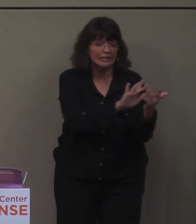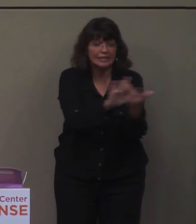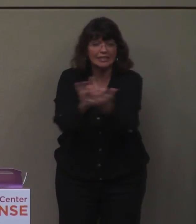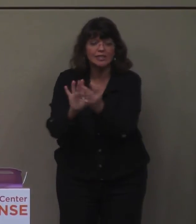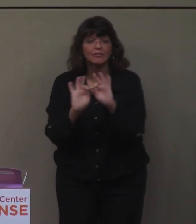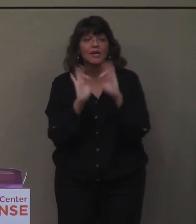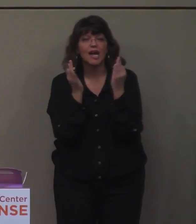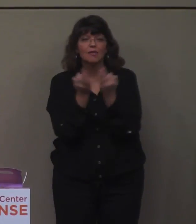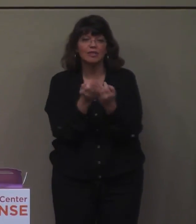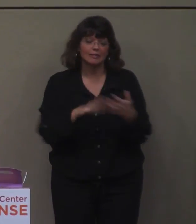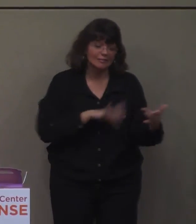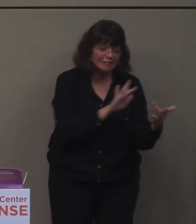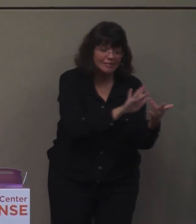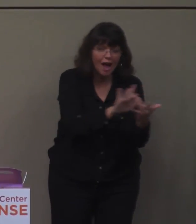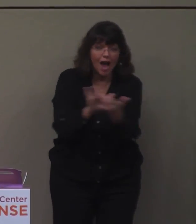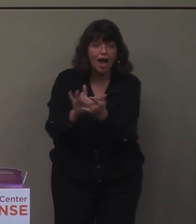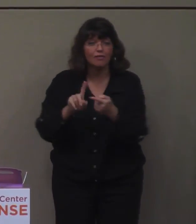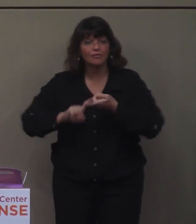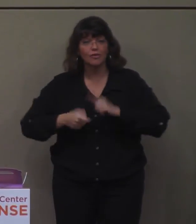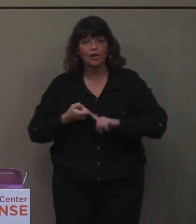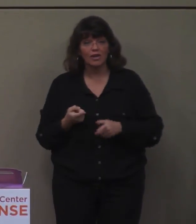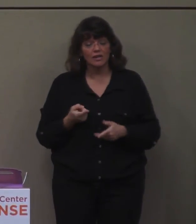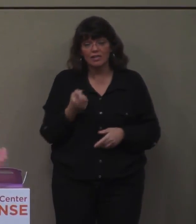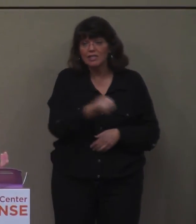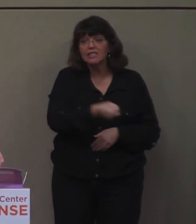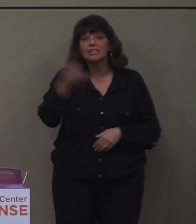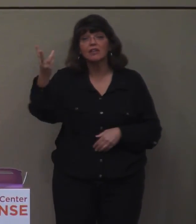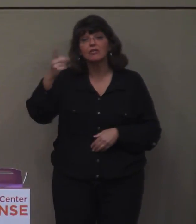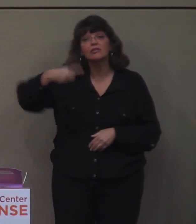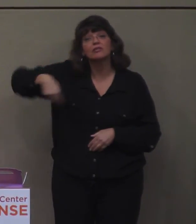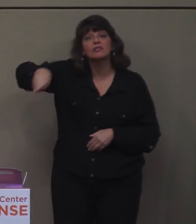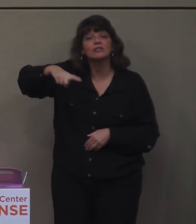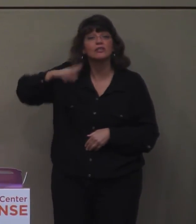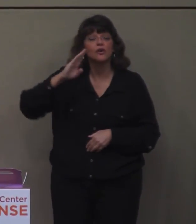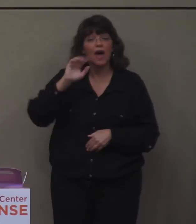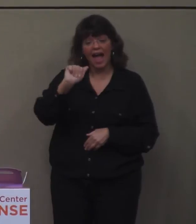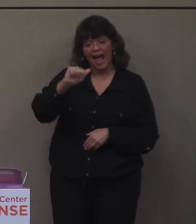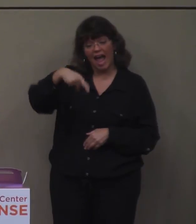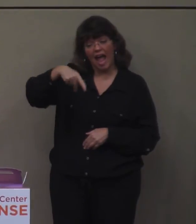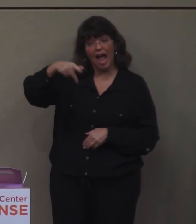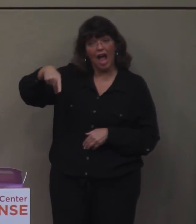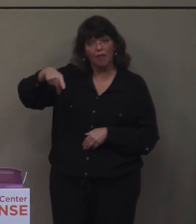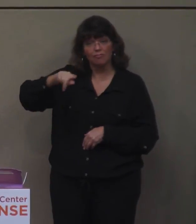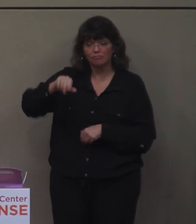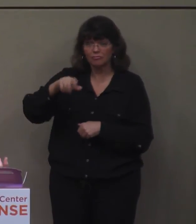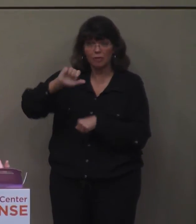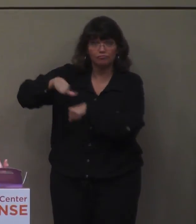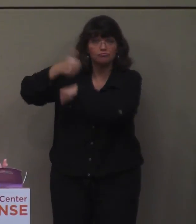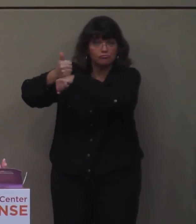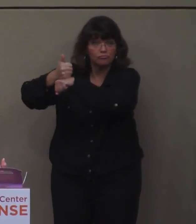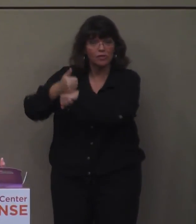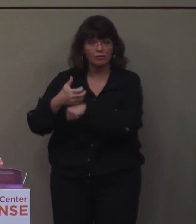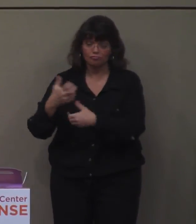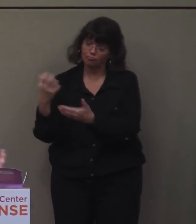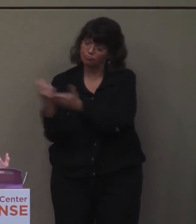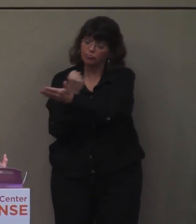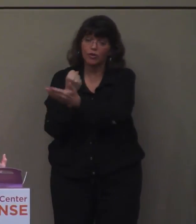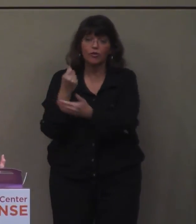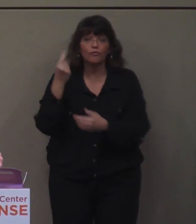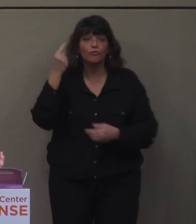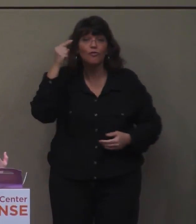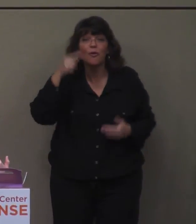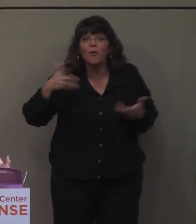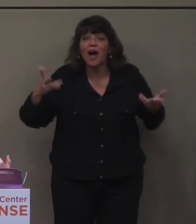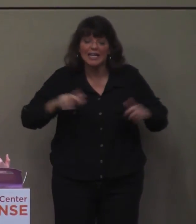are using apps that can facilitate a game night, or just being able to have a dinner together. You make dinner